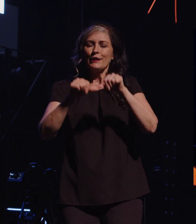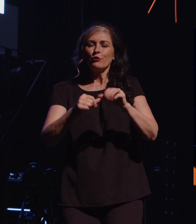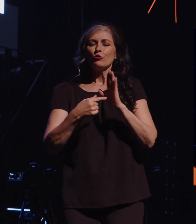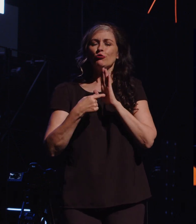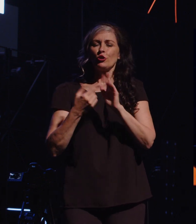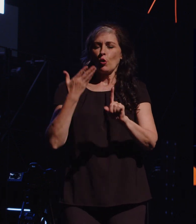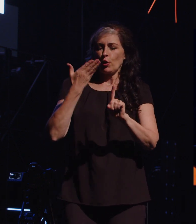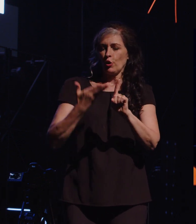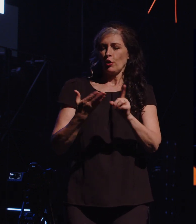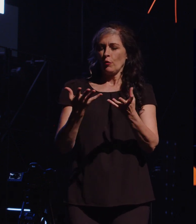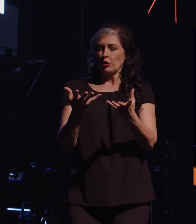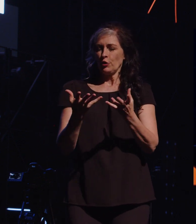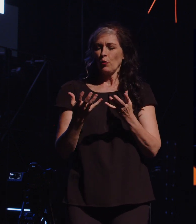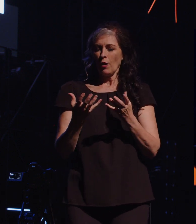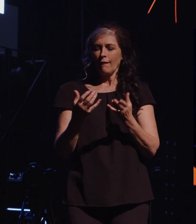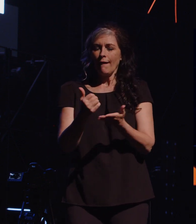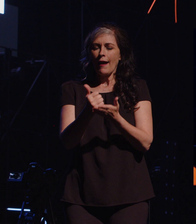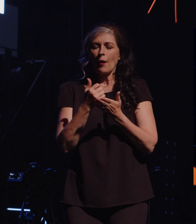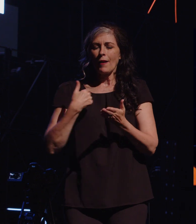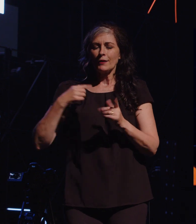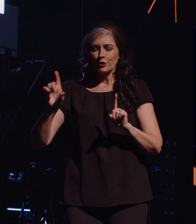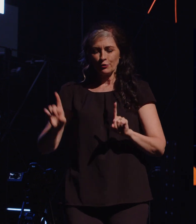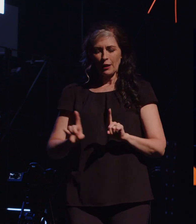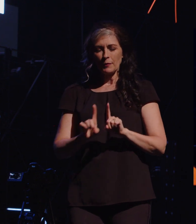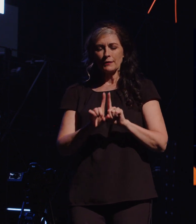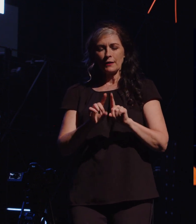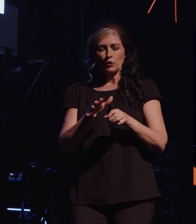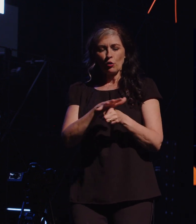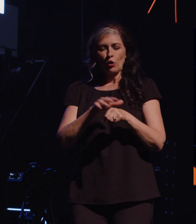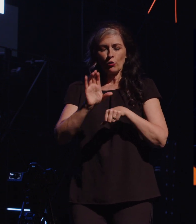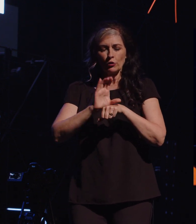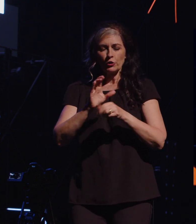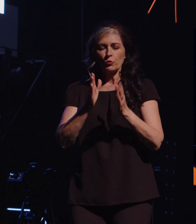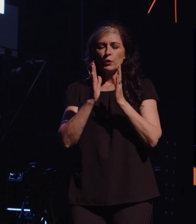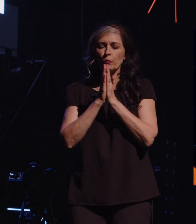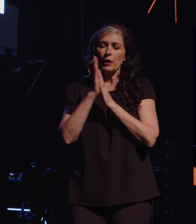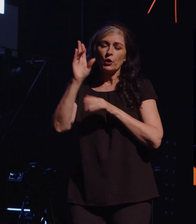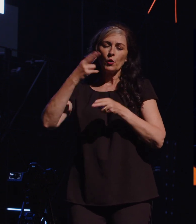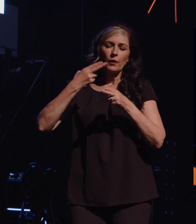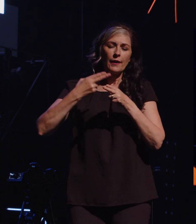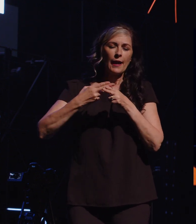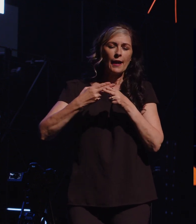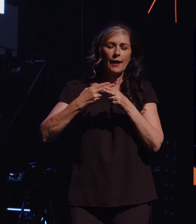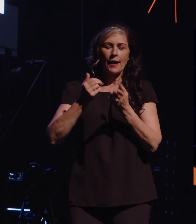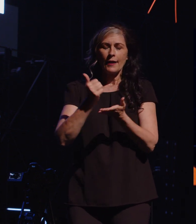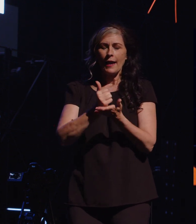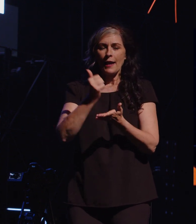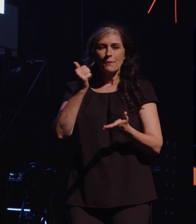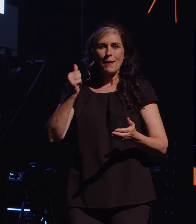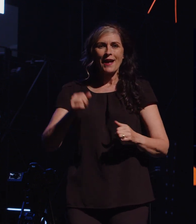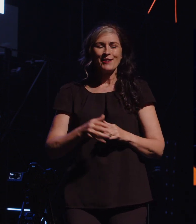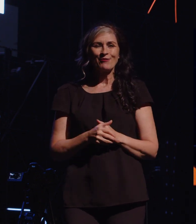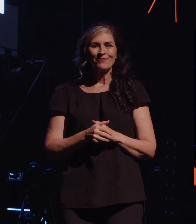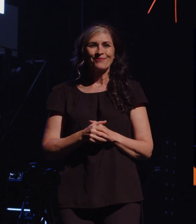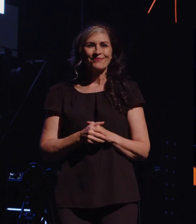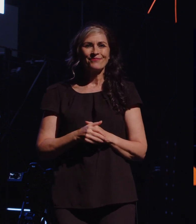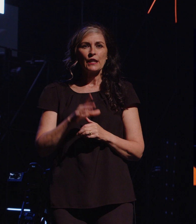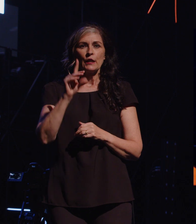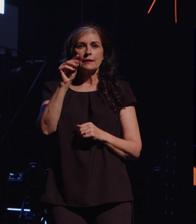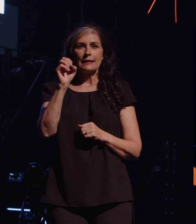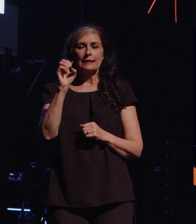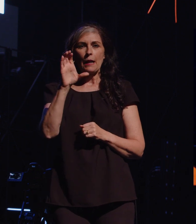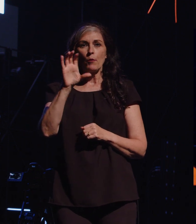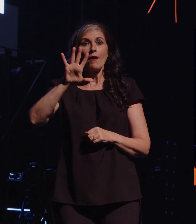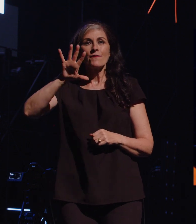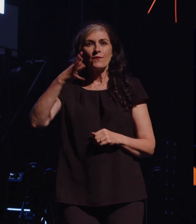Vanessa what you want from her and help us to come alongside her as her local church. We pray this in your name. Amen. So December 5th is